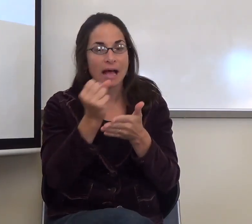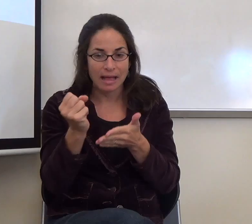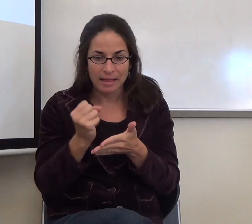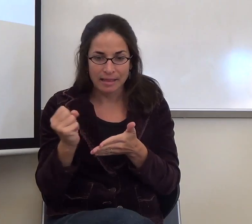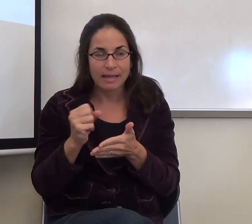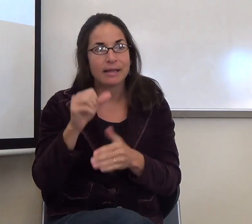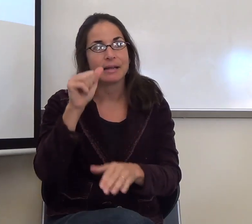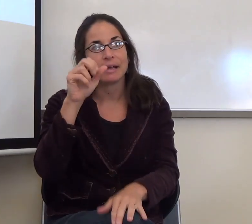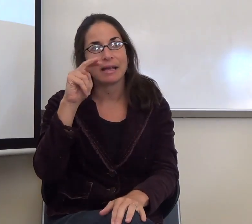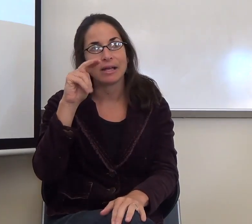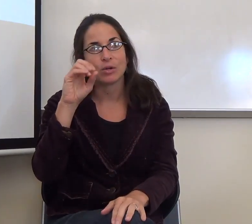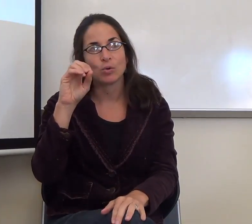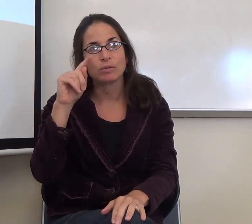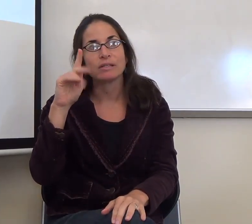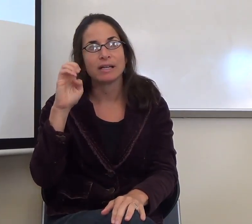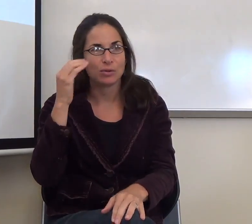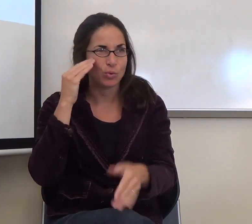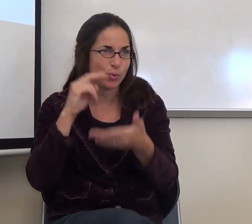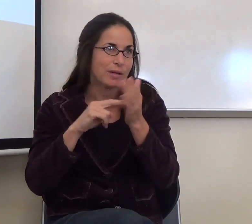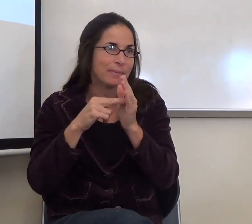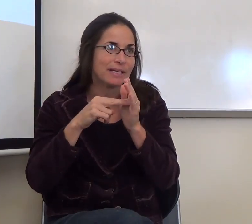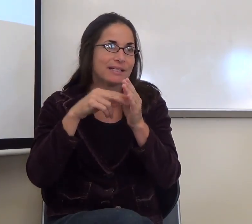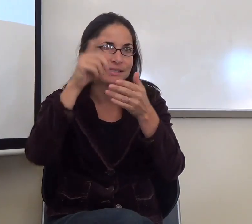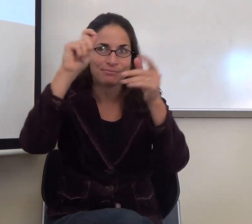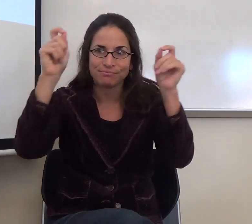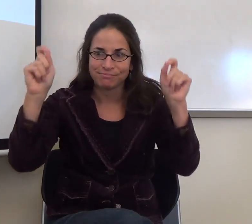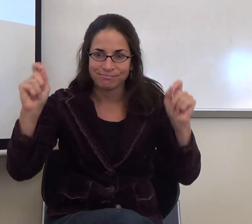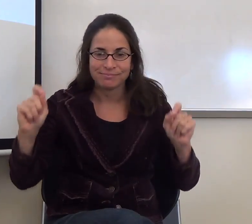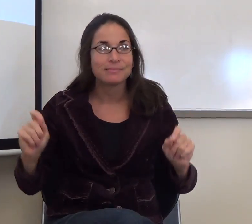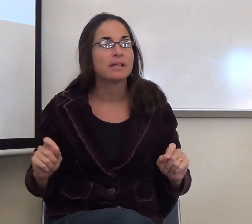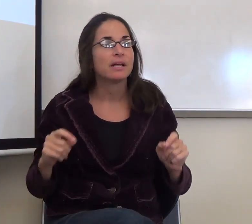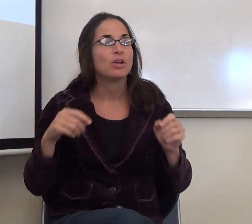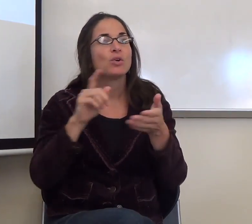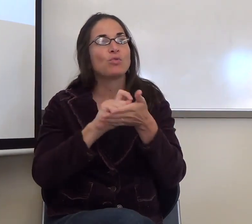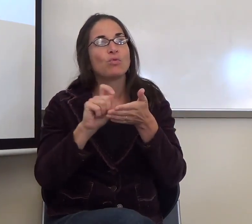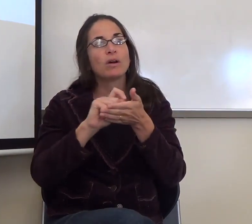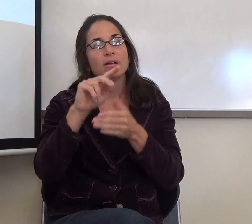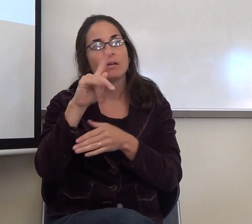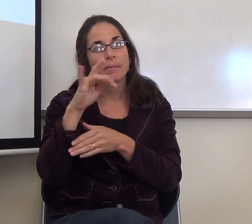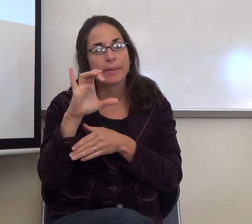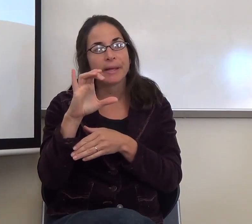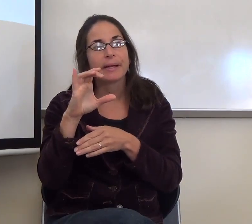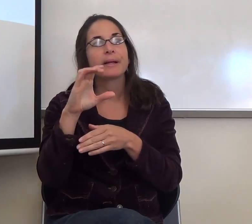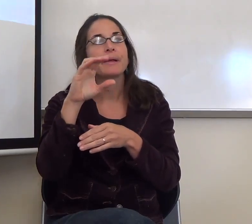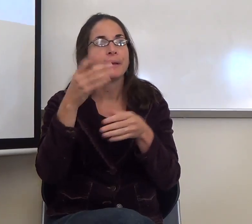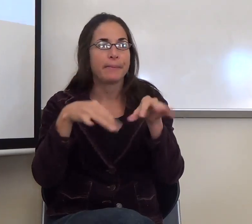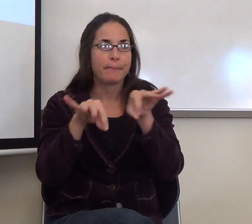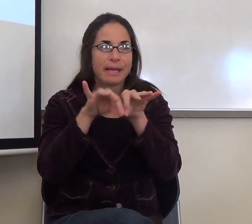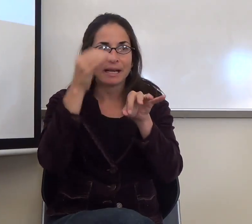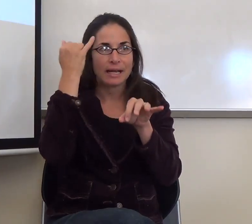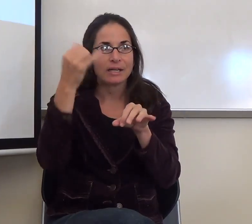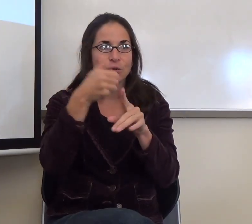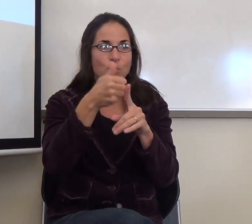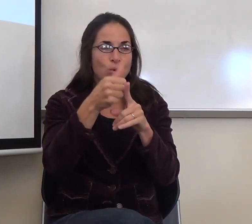that means now. Then write the topic and the main idea in your own words. Topic is a thing